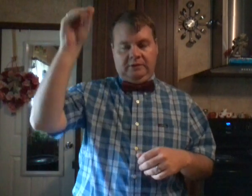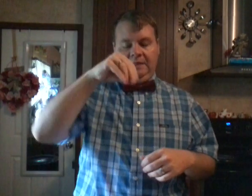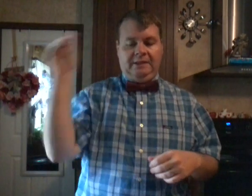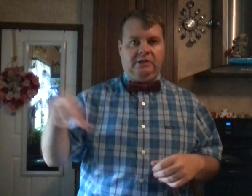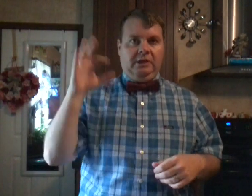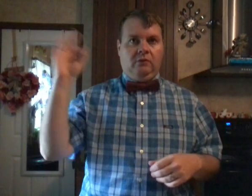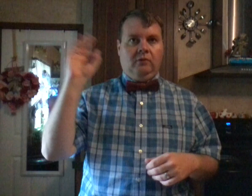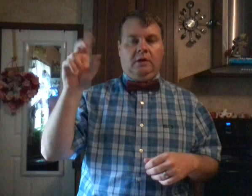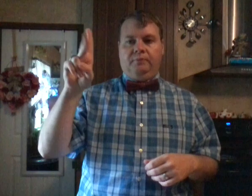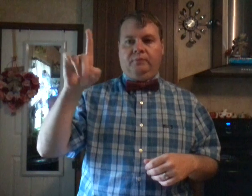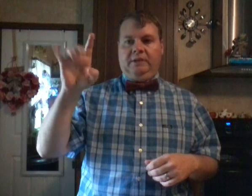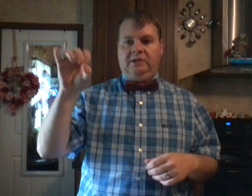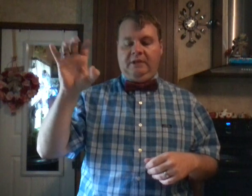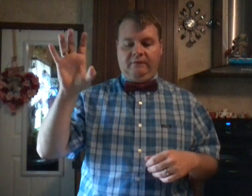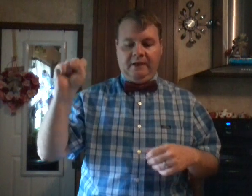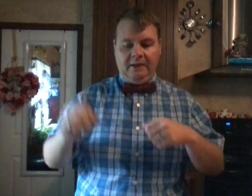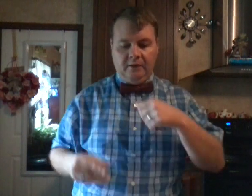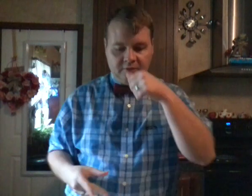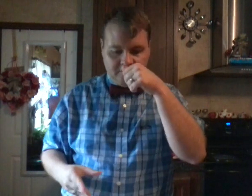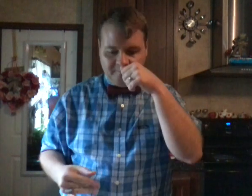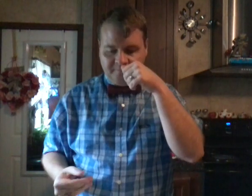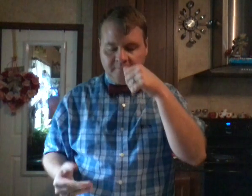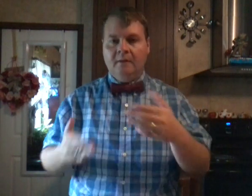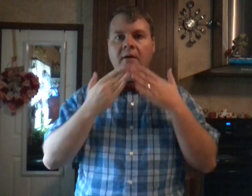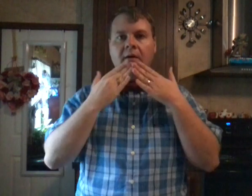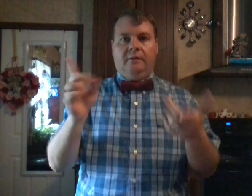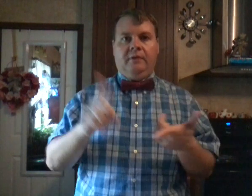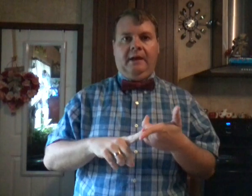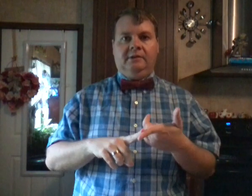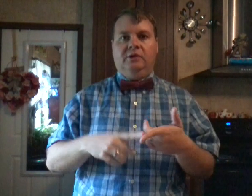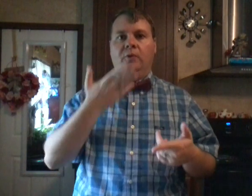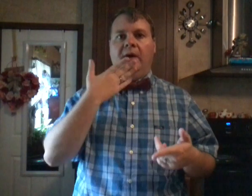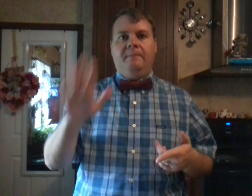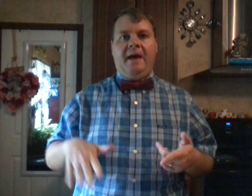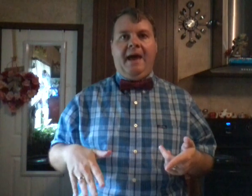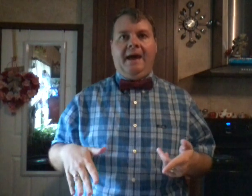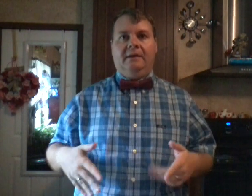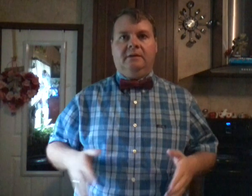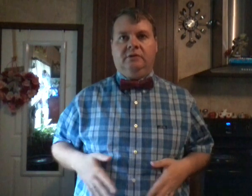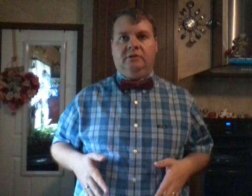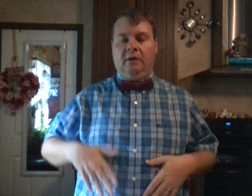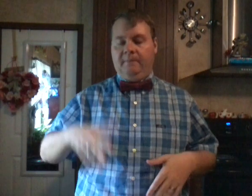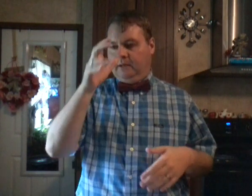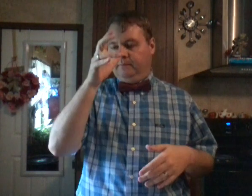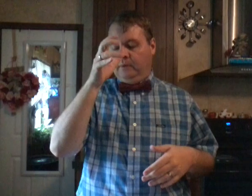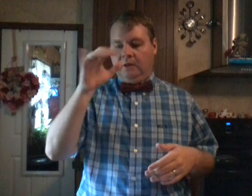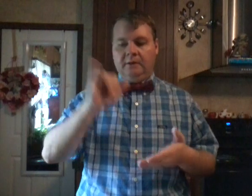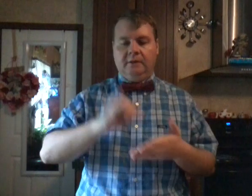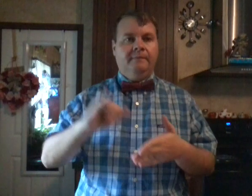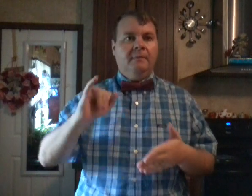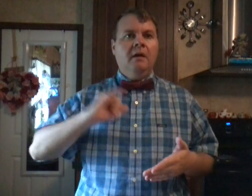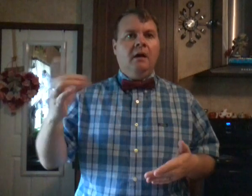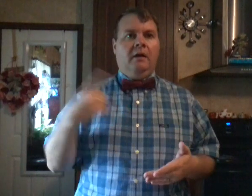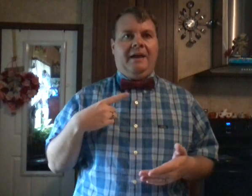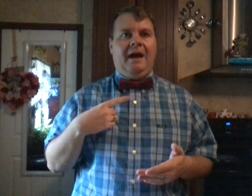teaching or preaching videos, thanks to a bad stomach bug that